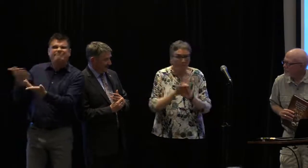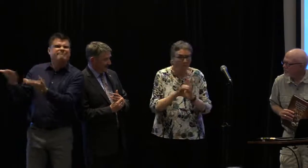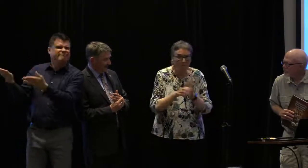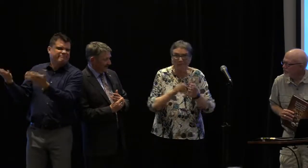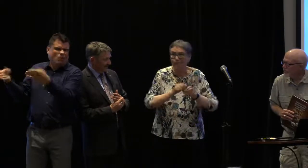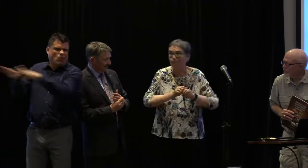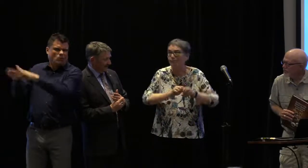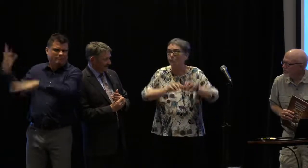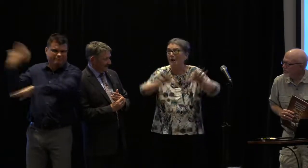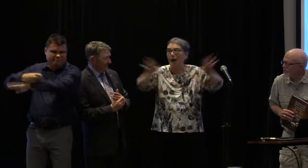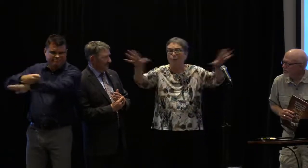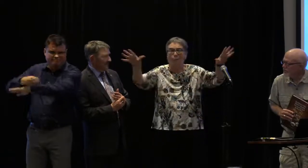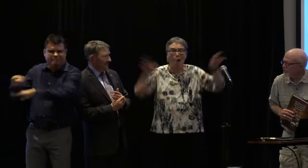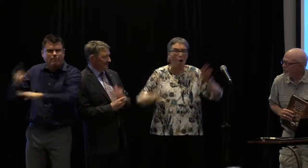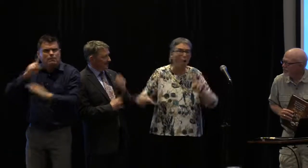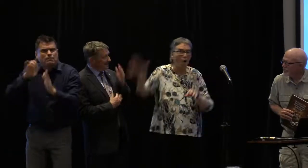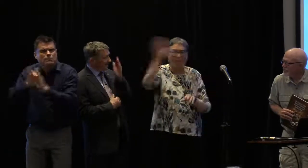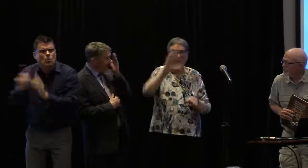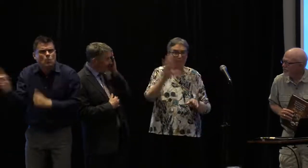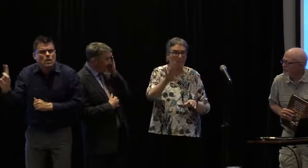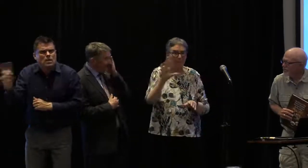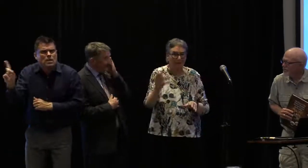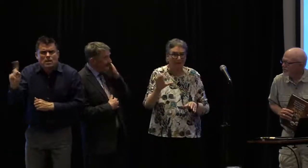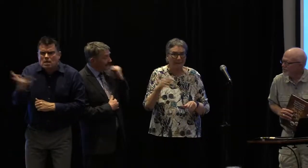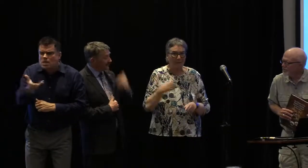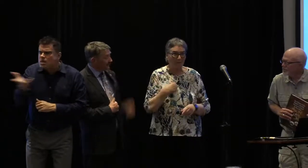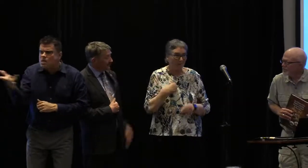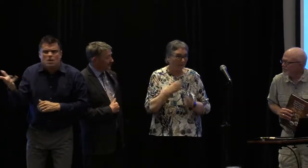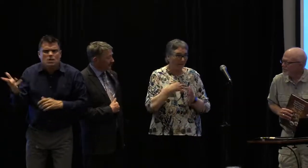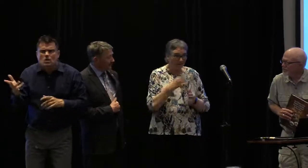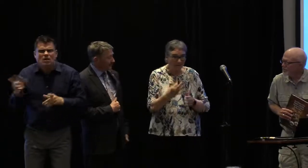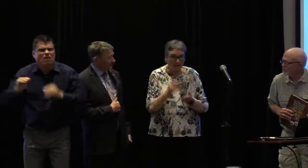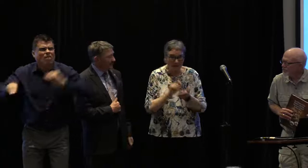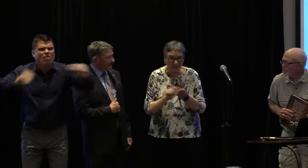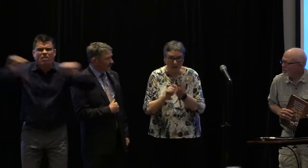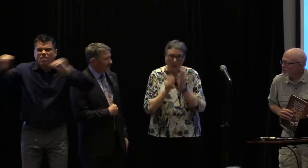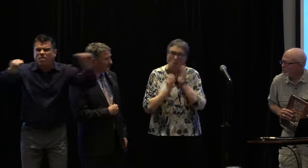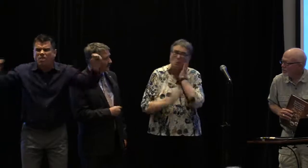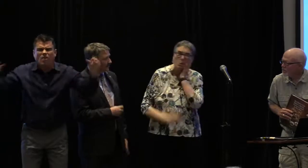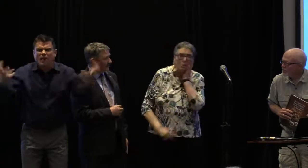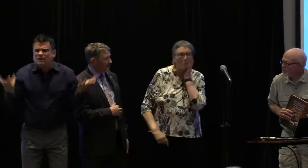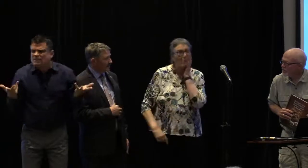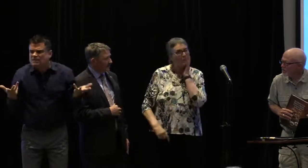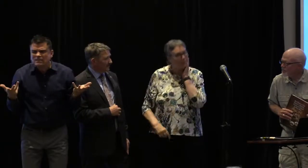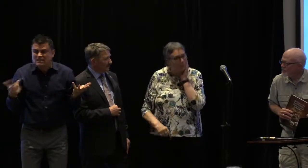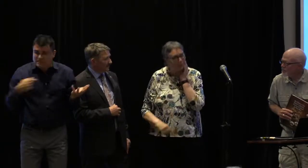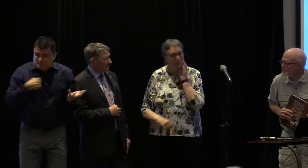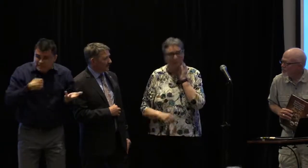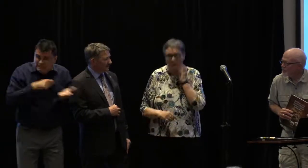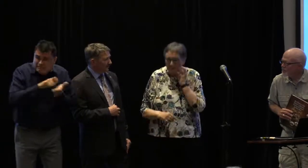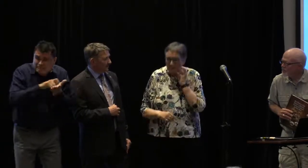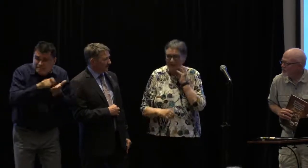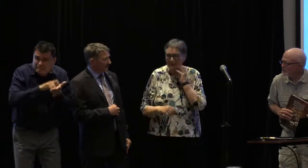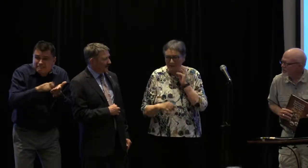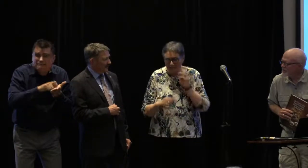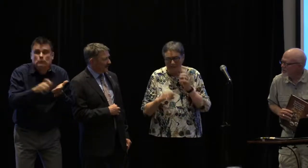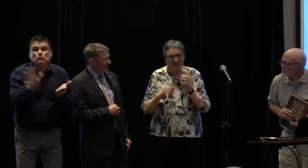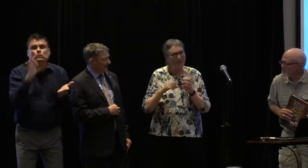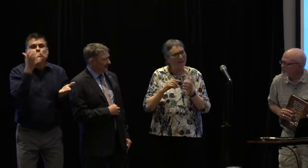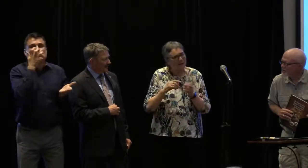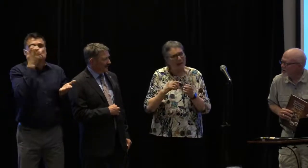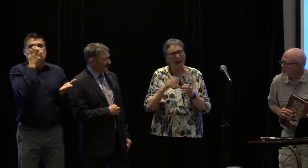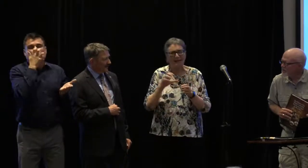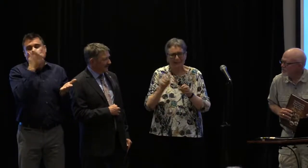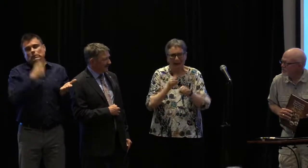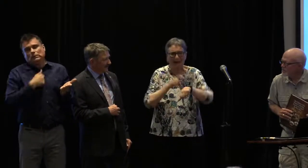Columbia. There were no photographs. Everything was in people's personal collections. There was nothing in one